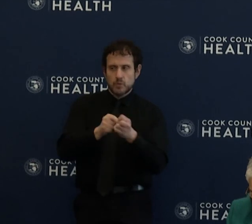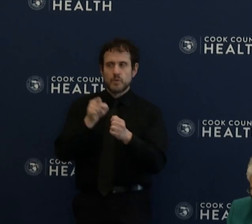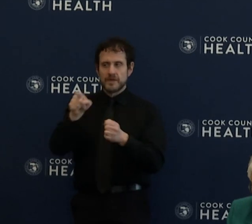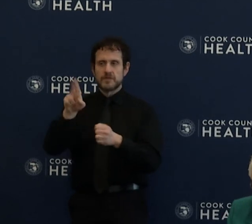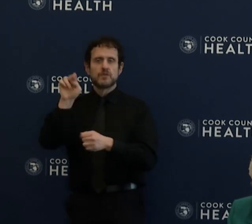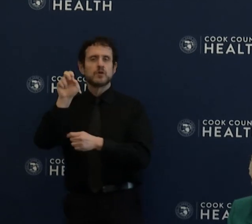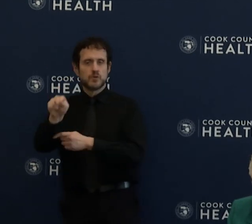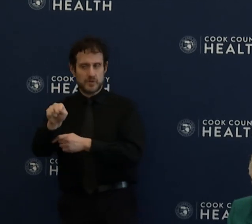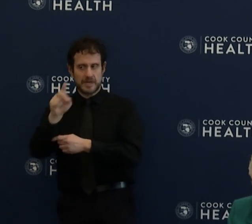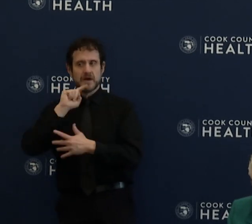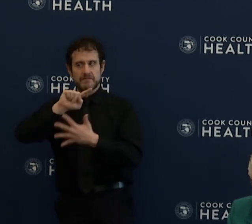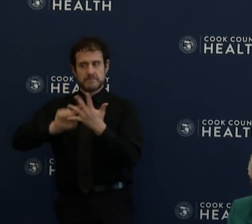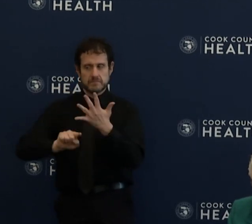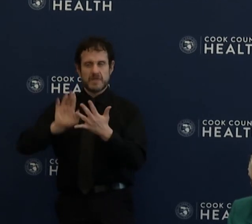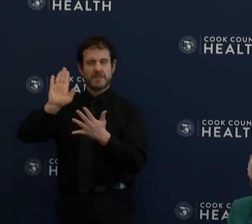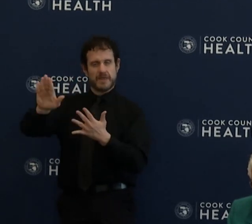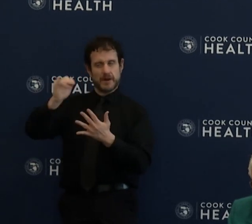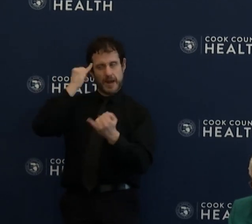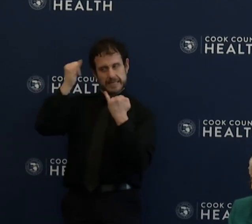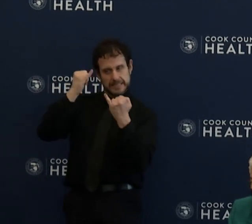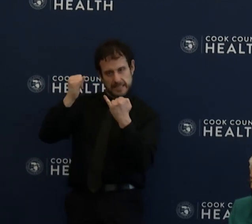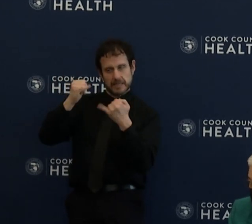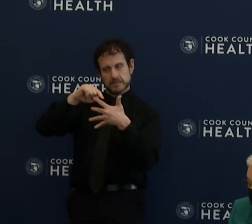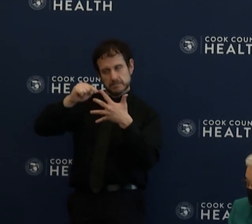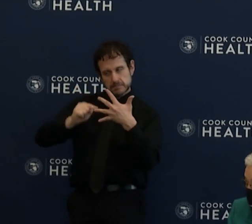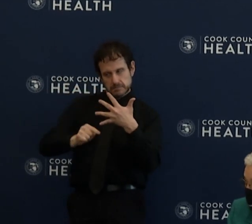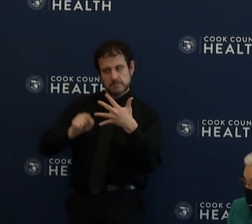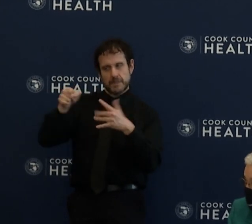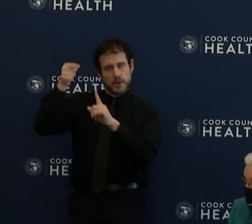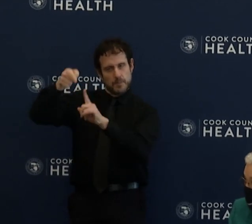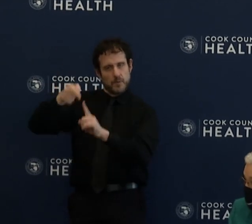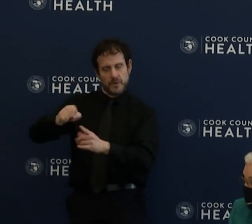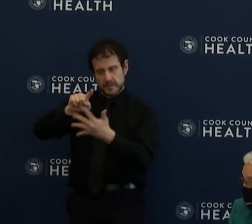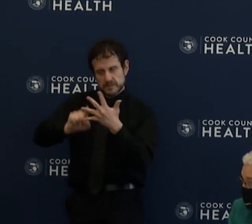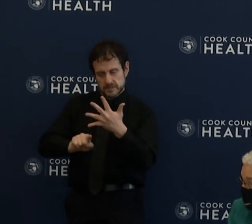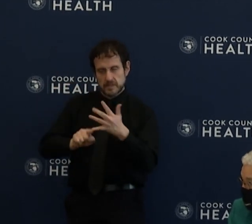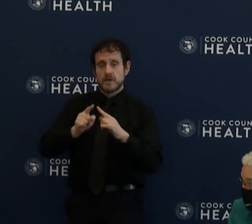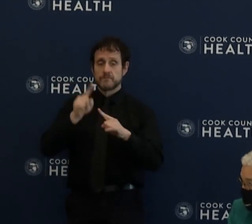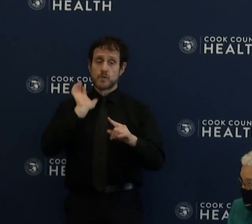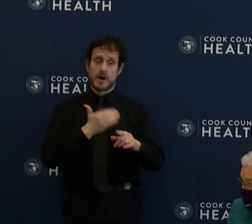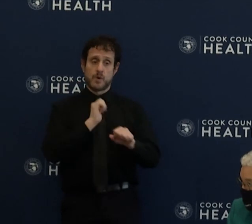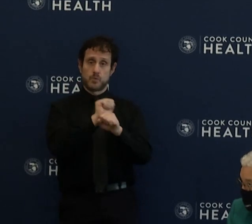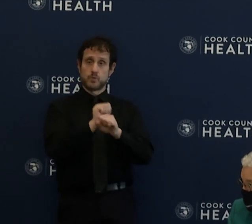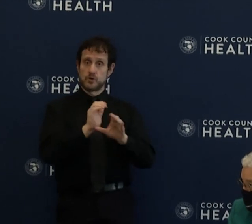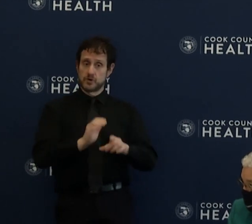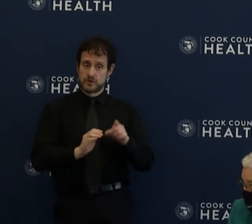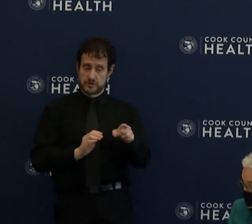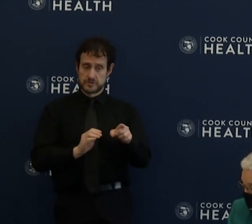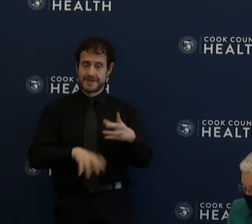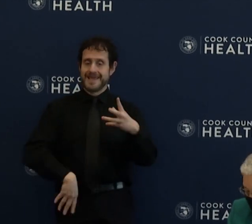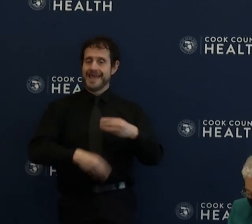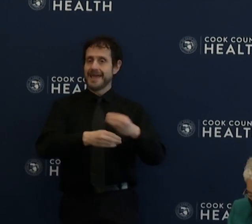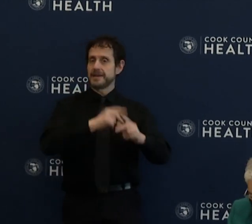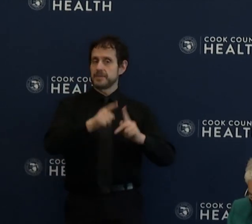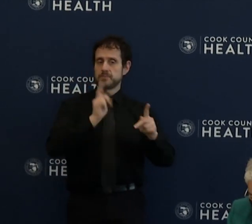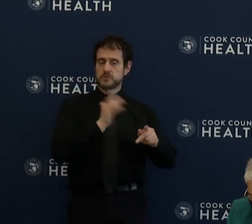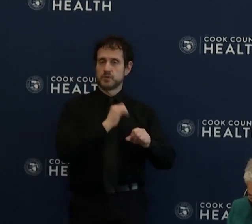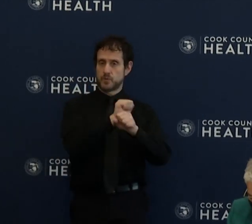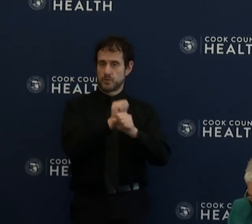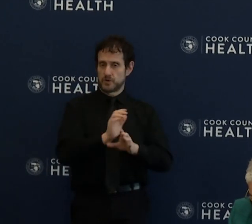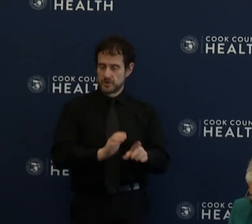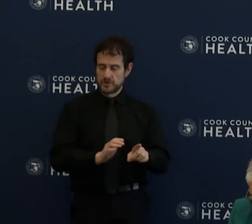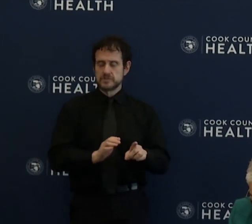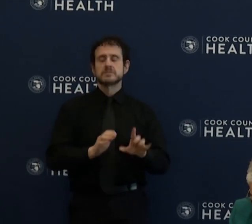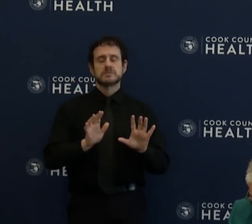on several of their points. As far as our workforce is concerned and expansion of our workforce, what I can say is